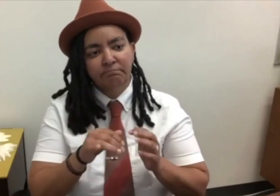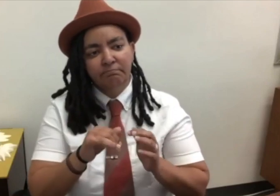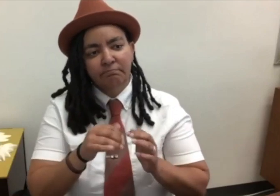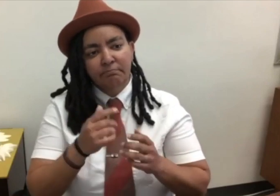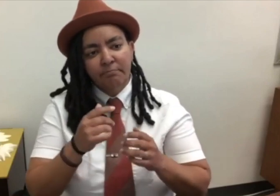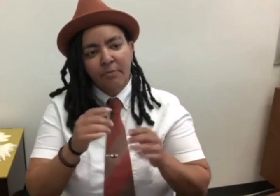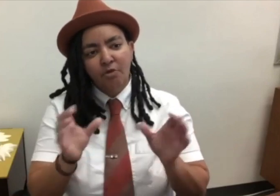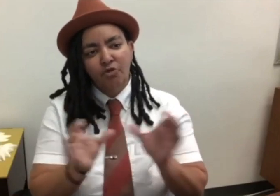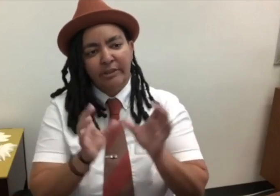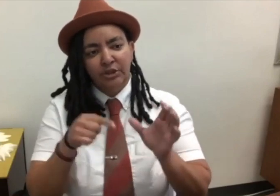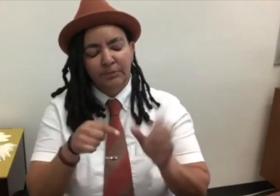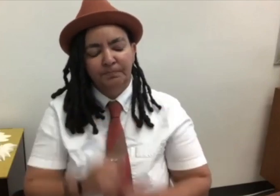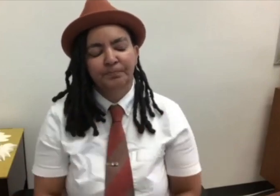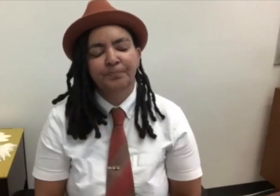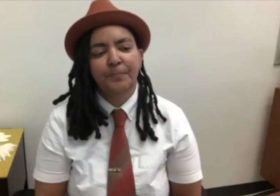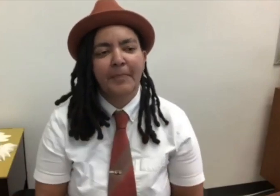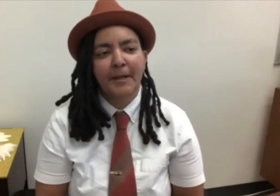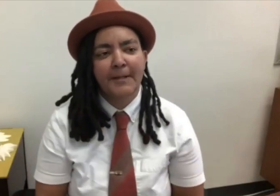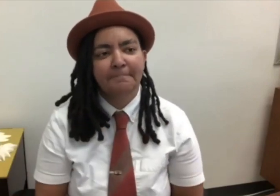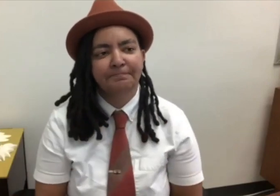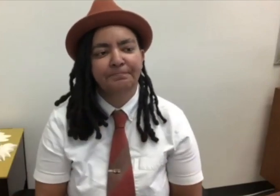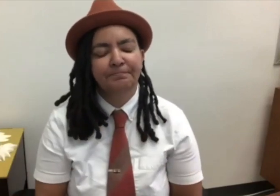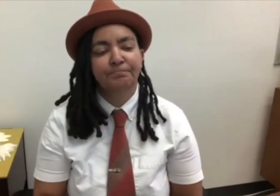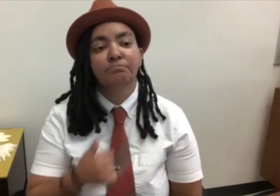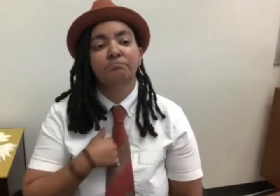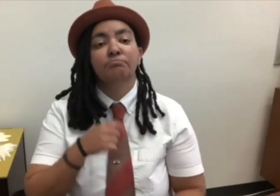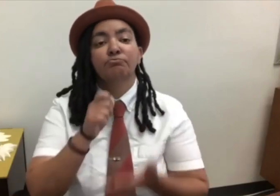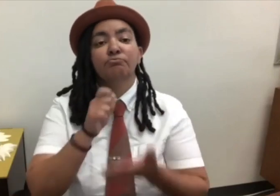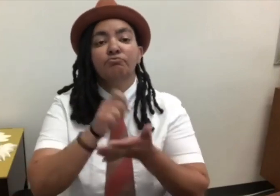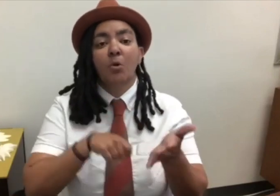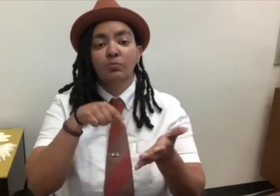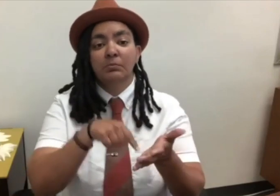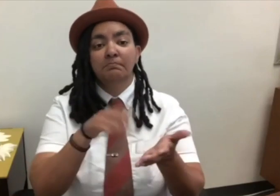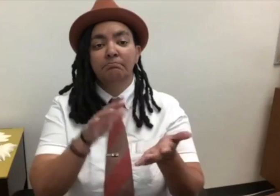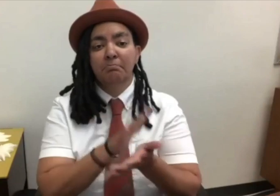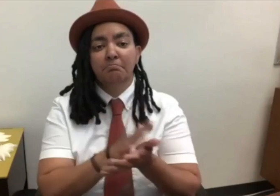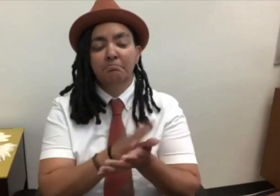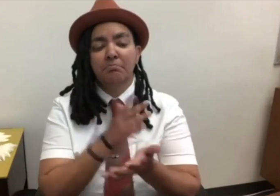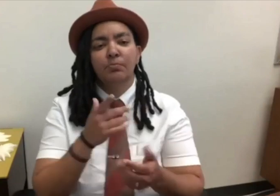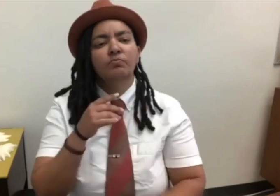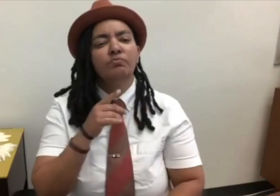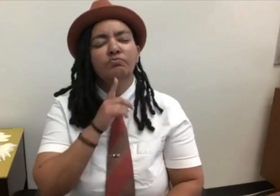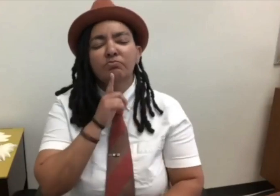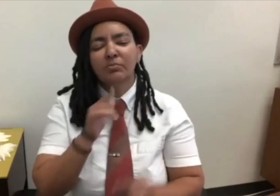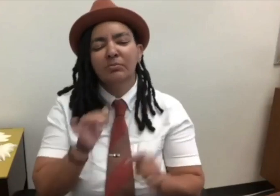And my specific studies and the criteria for that,